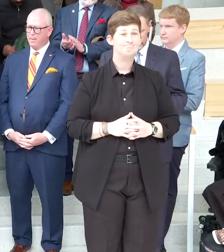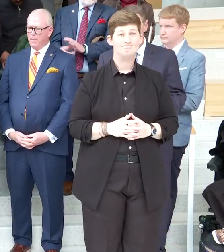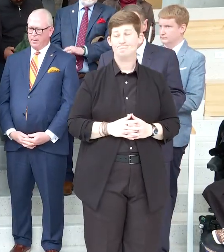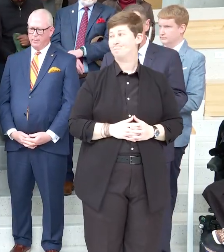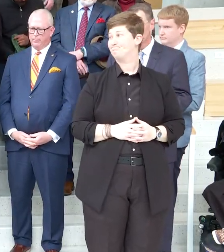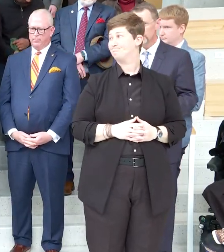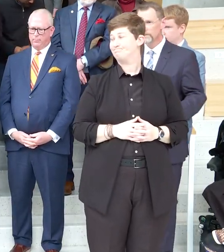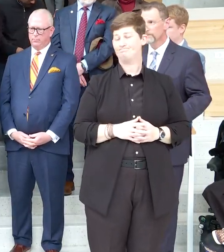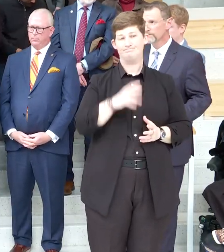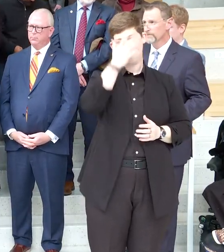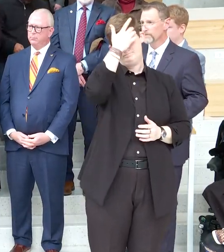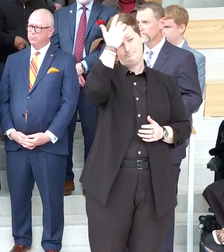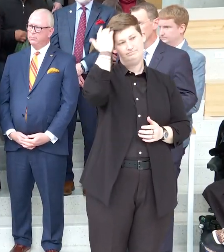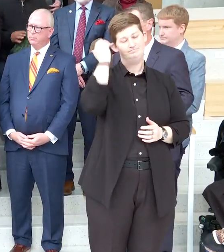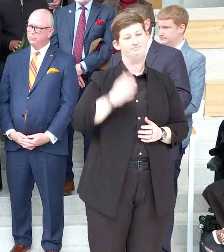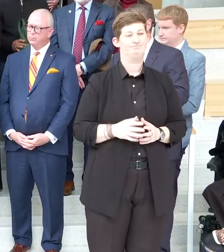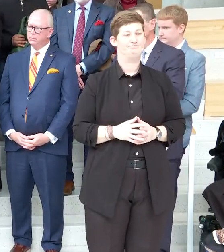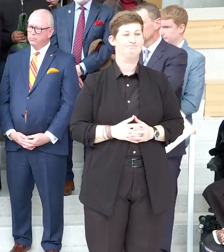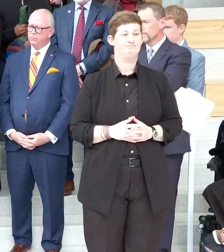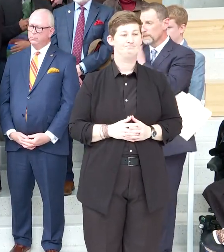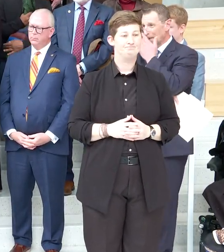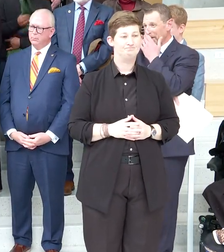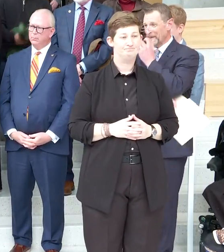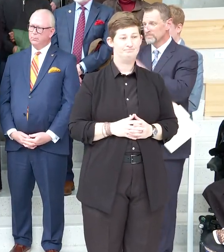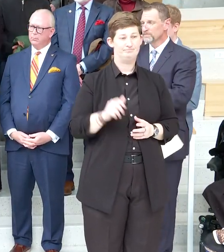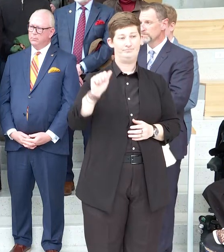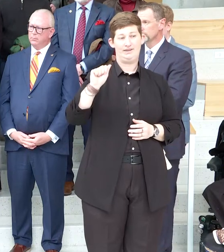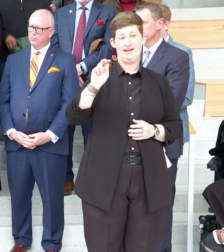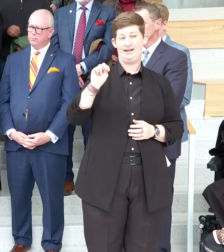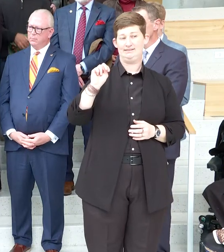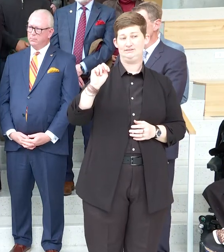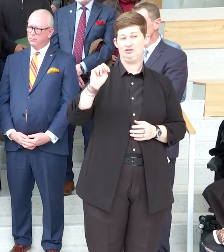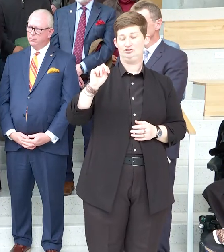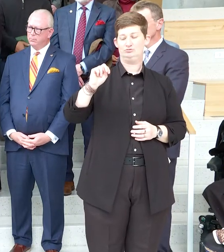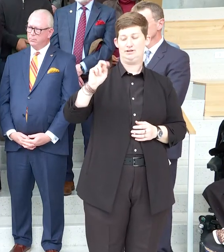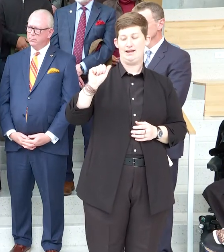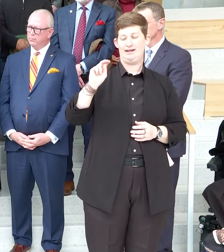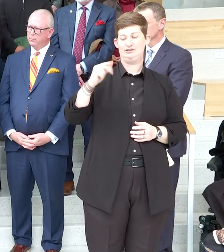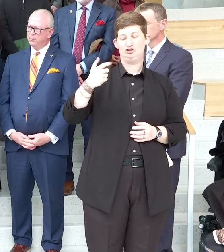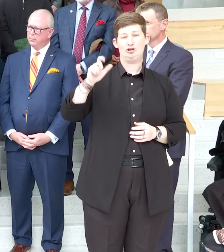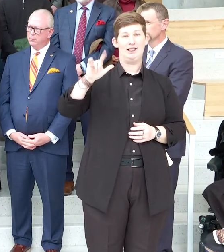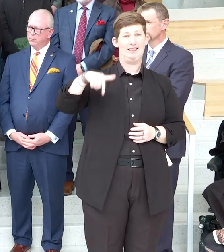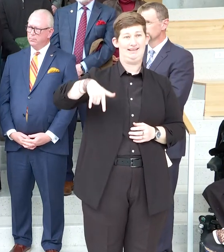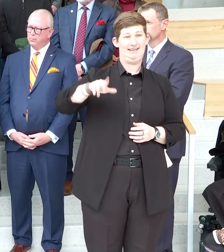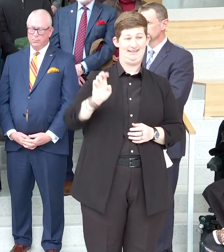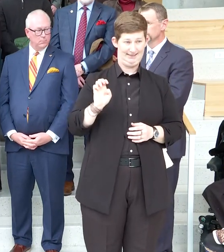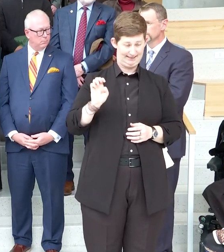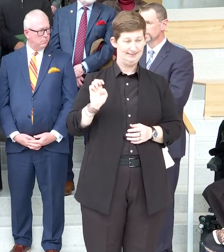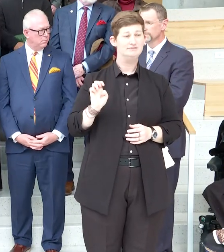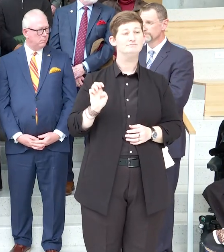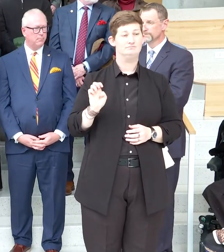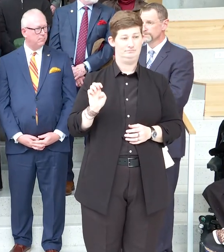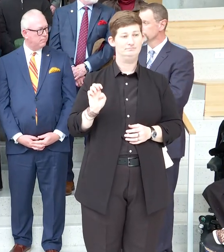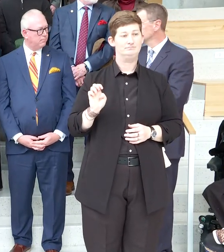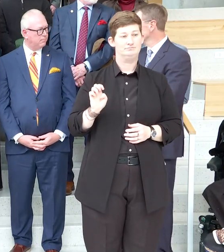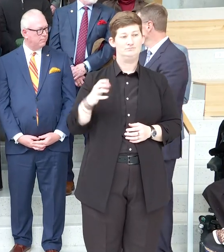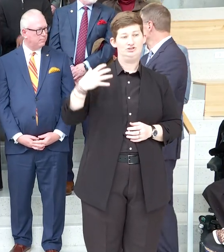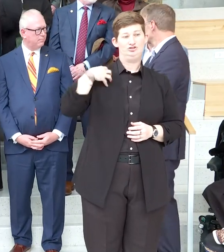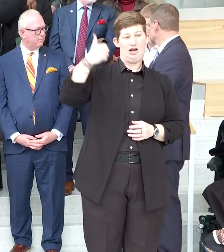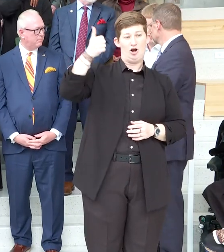Thank you, Chad. And next we've got Angelique Kingsbury, the chair of the Minneapolis Advisory Committee on Aging.